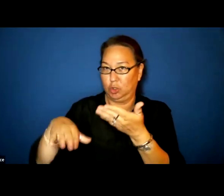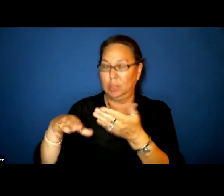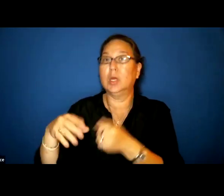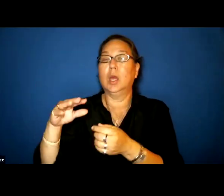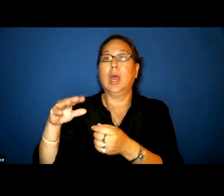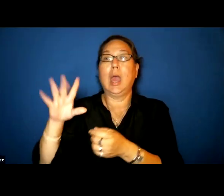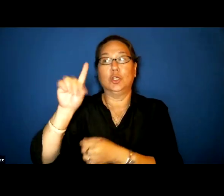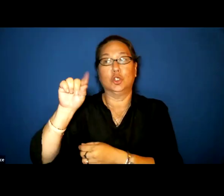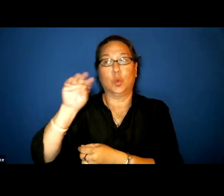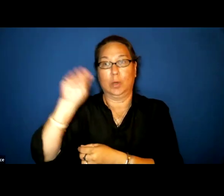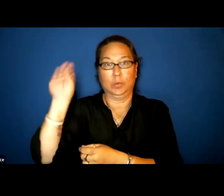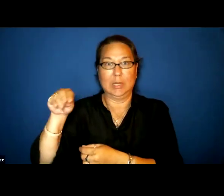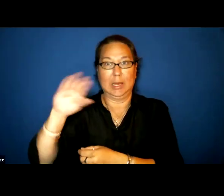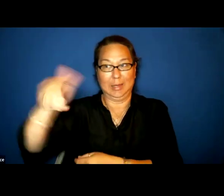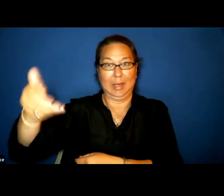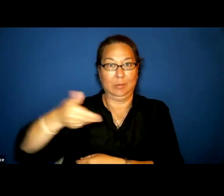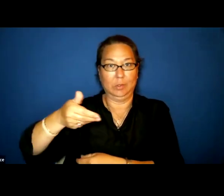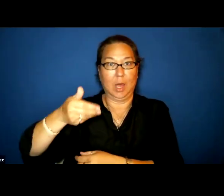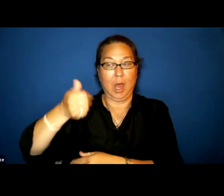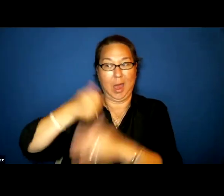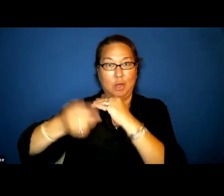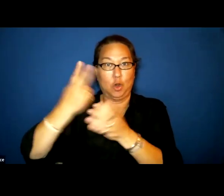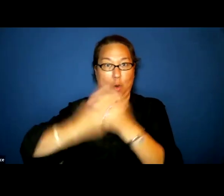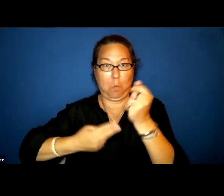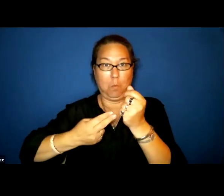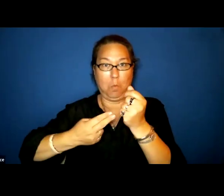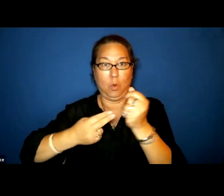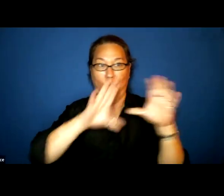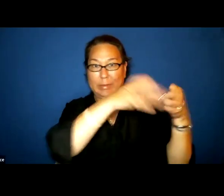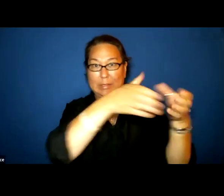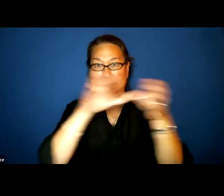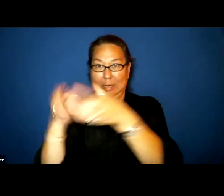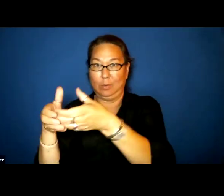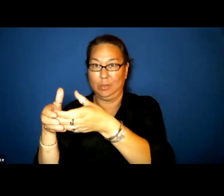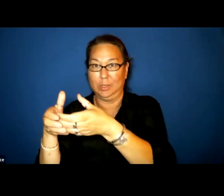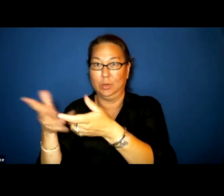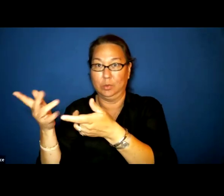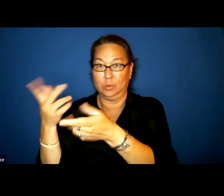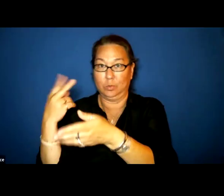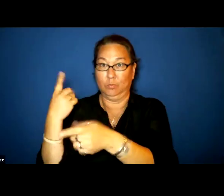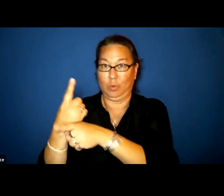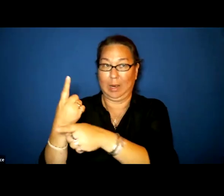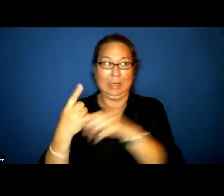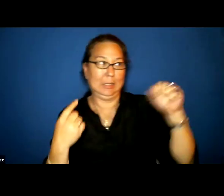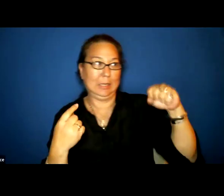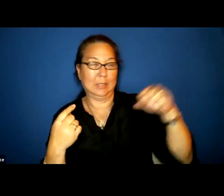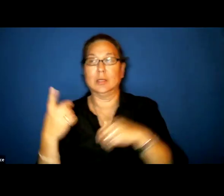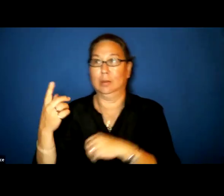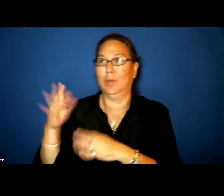the invitations under both scenarios. Yes. Okay, sorry, go ahead. Yeah. Sorry, I didn't understand